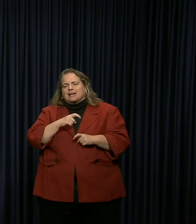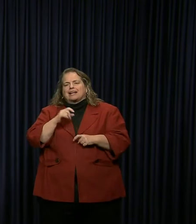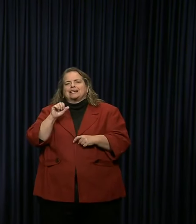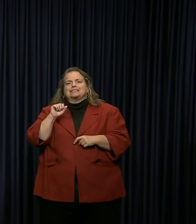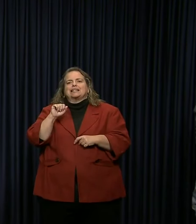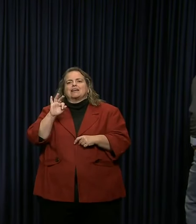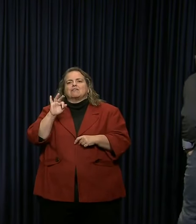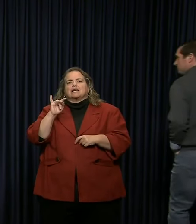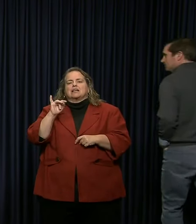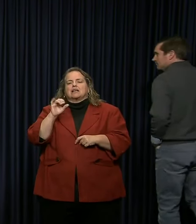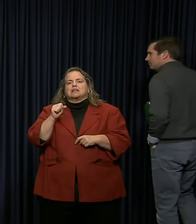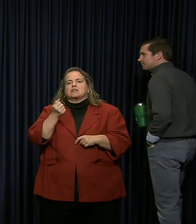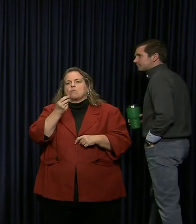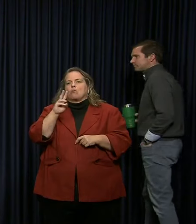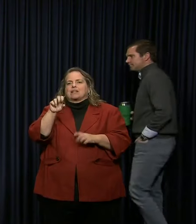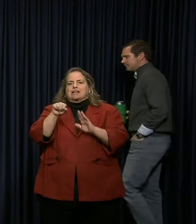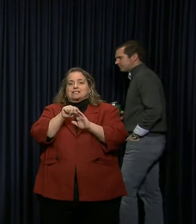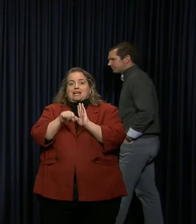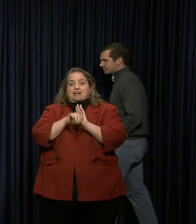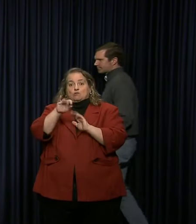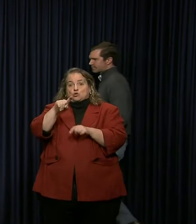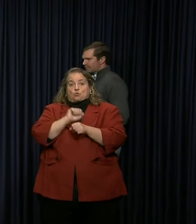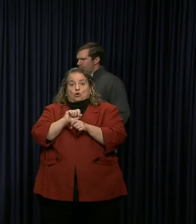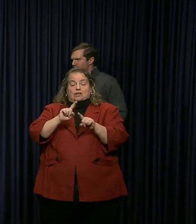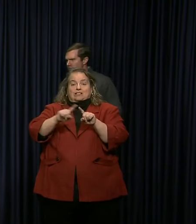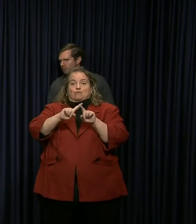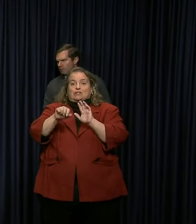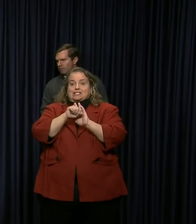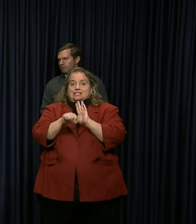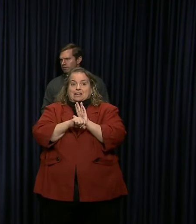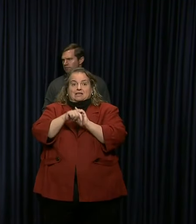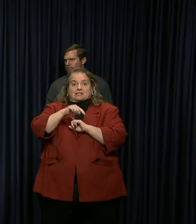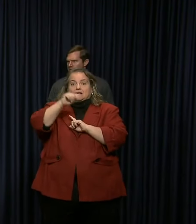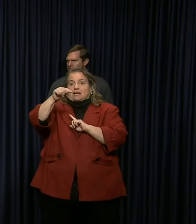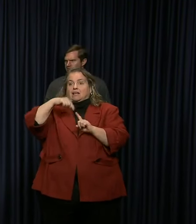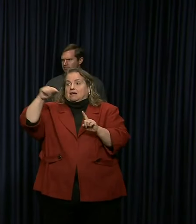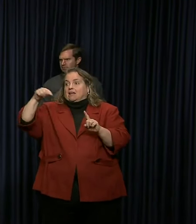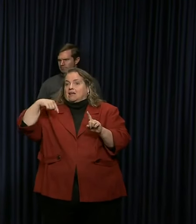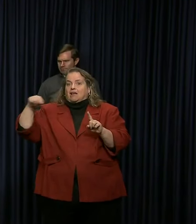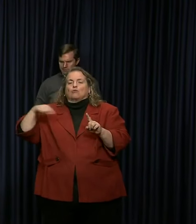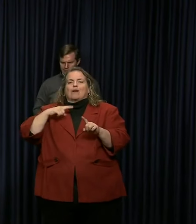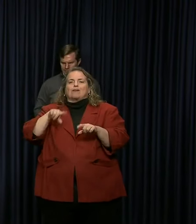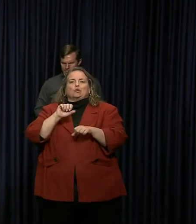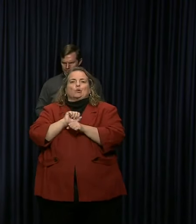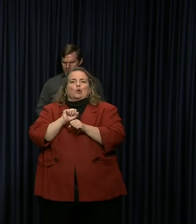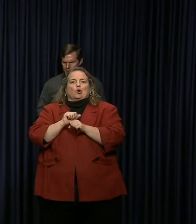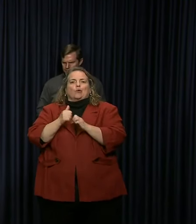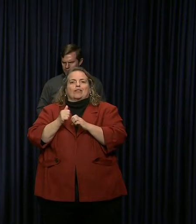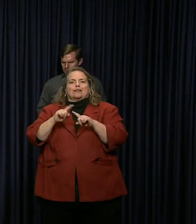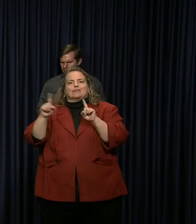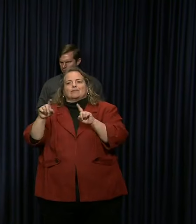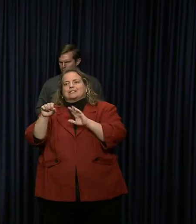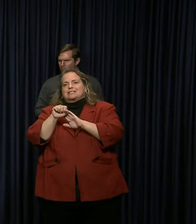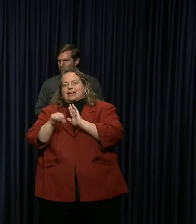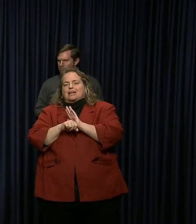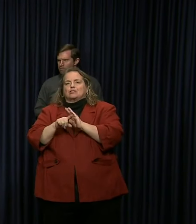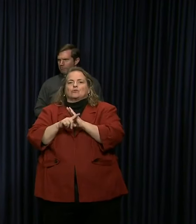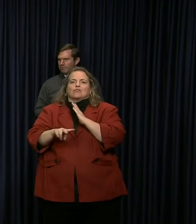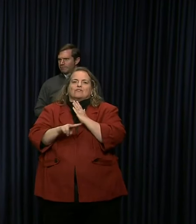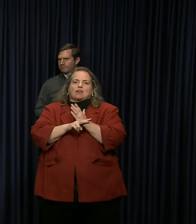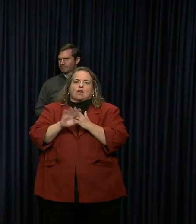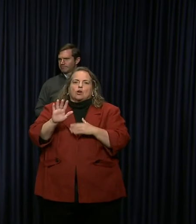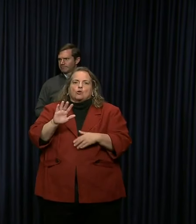it's a multi-state claim. So if you've worked in multiple states, we have to work with that state to verify your wages and that sort of thing before